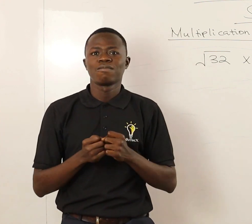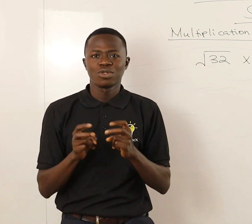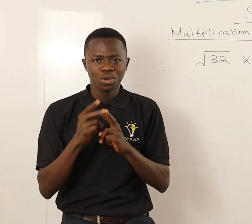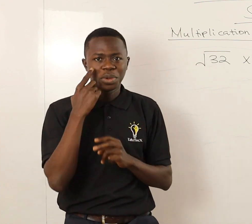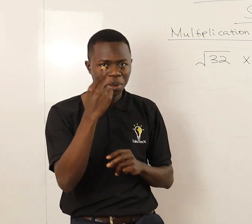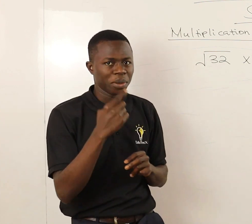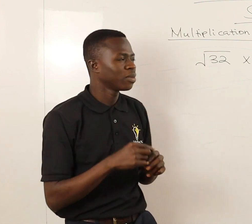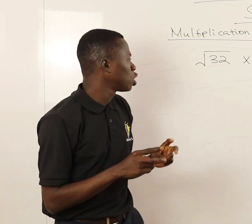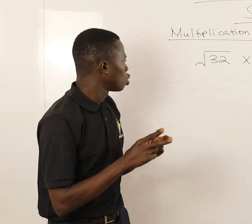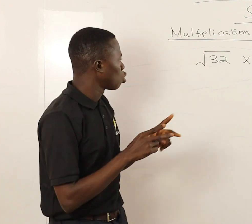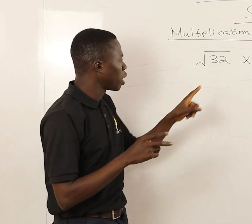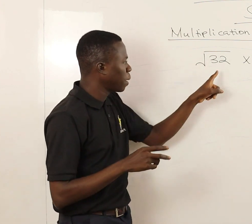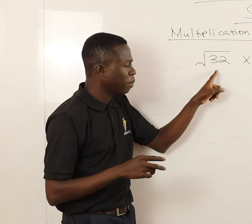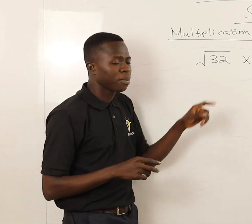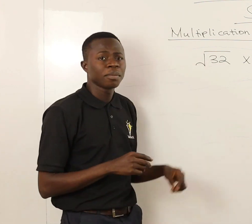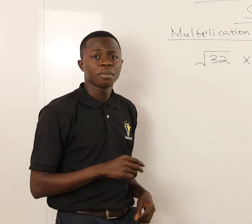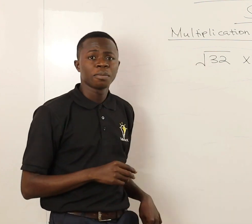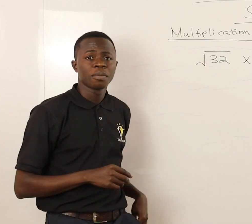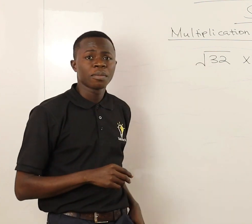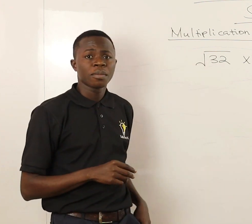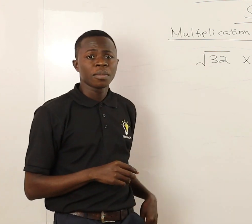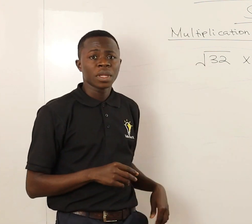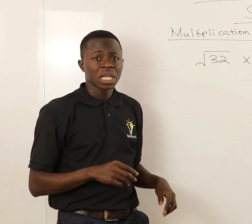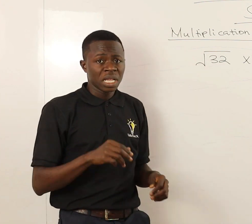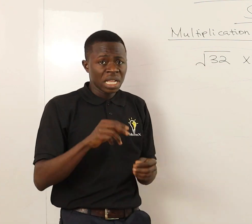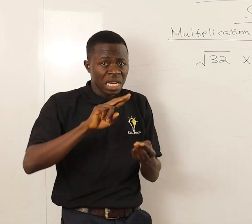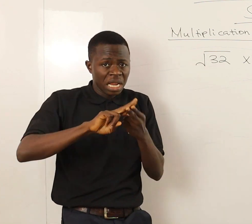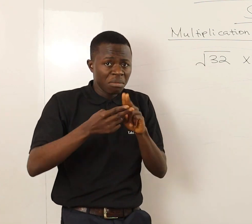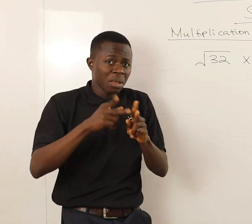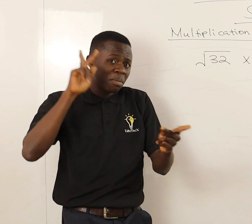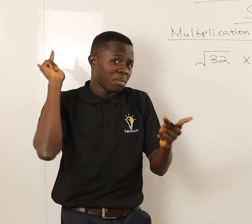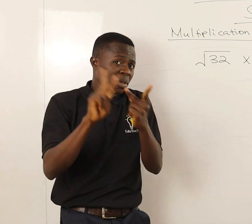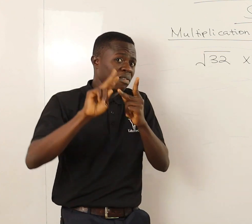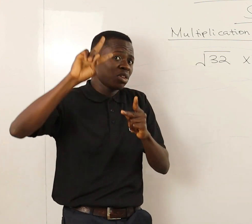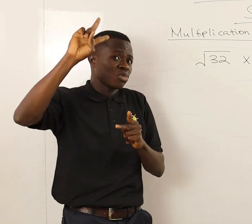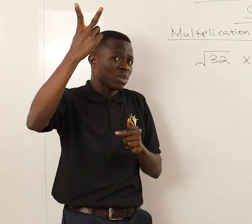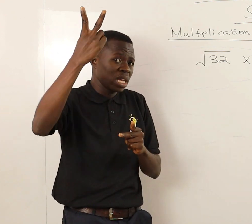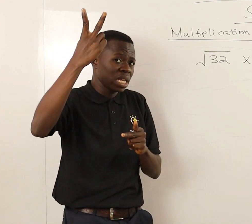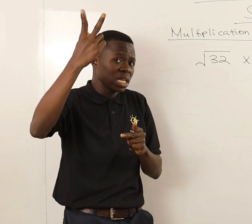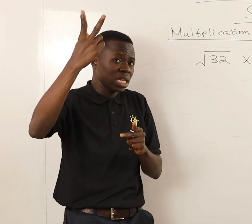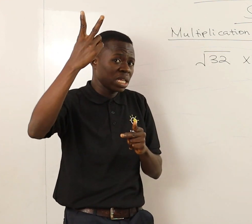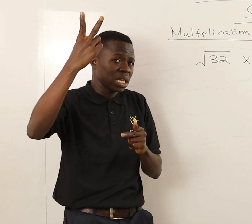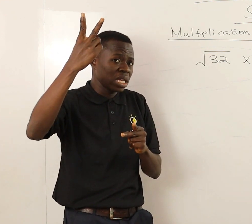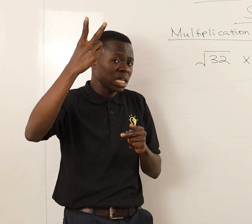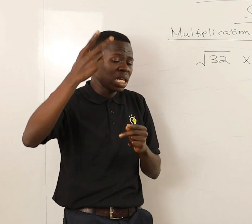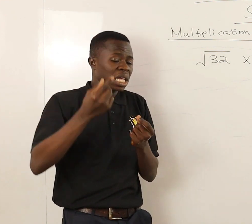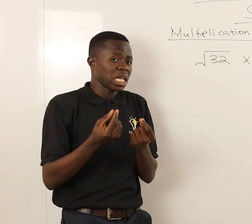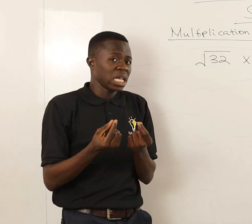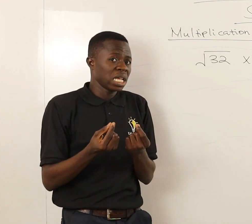them before continuing whatever we want to do. And you remember that we said that in simplifying